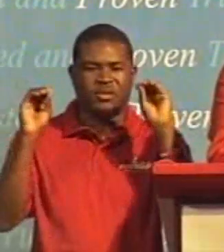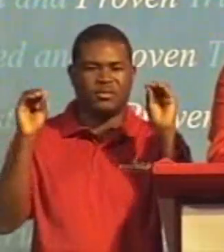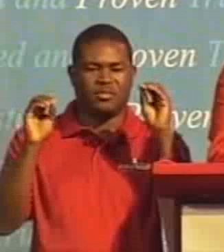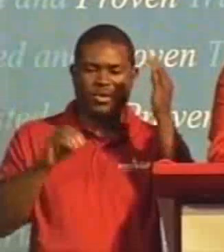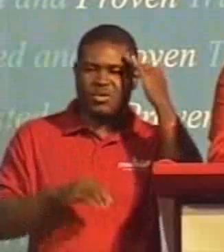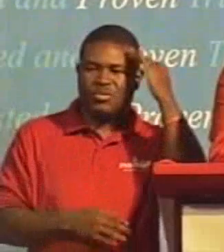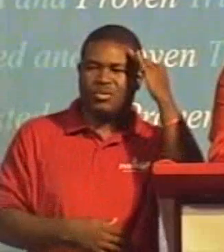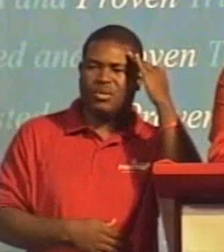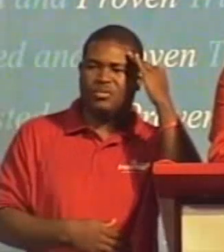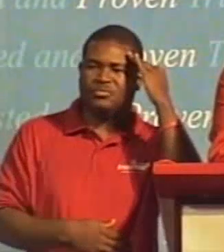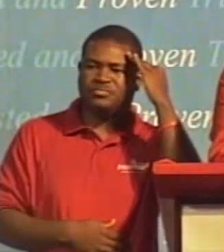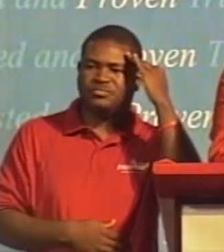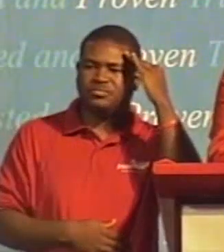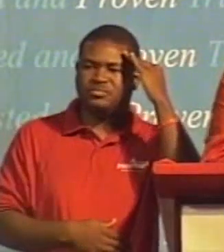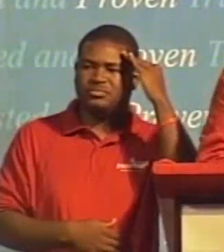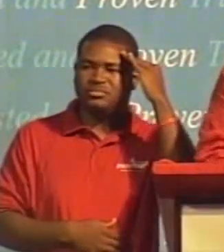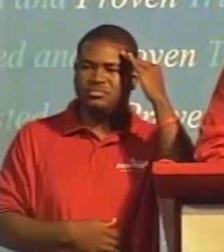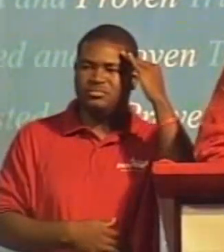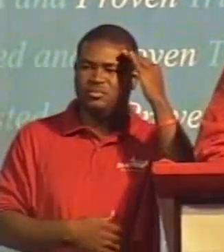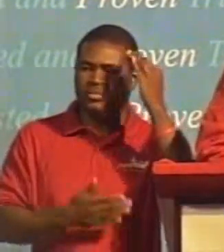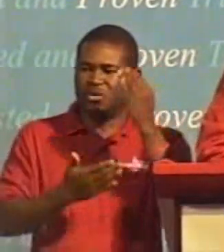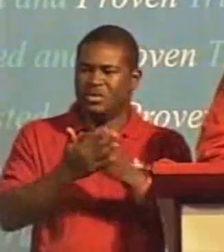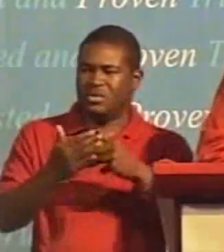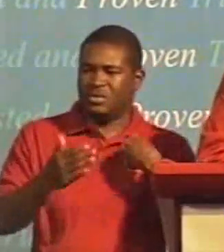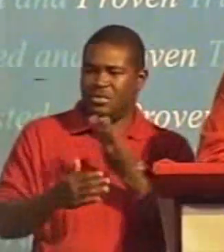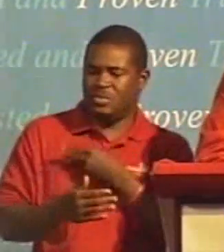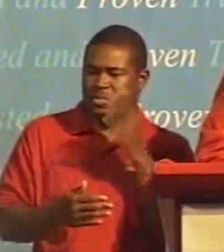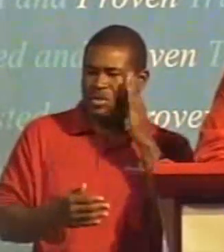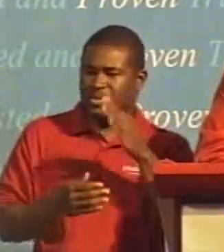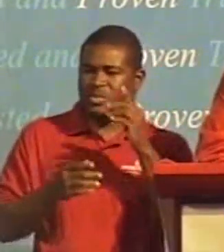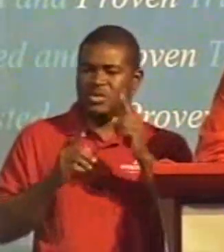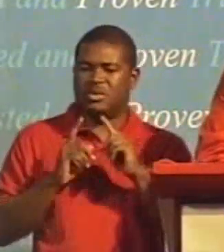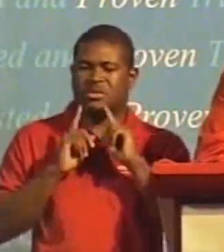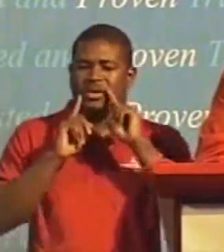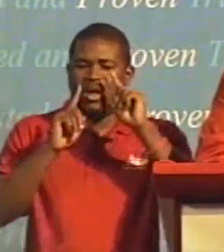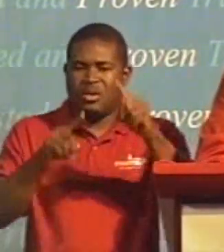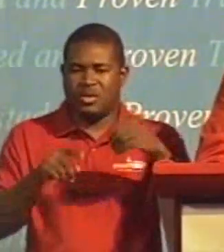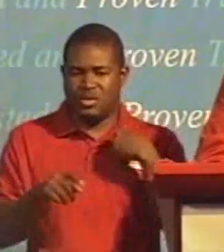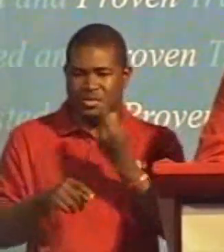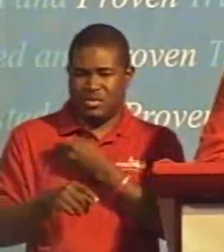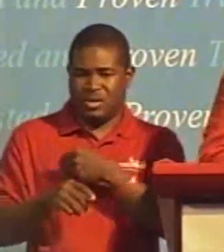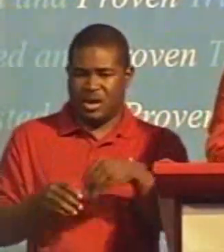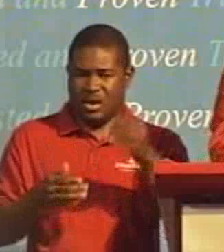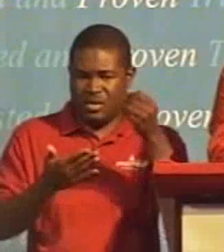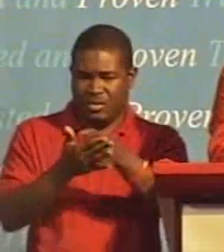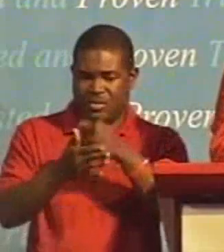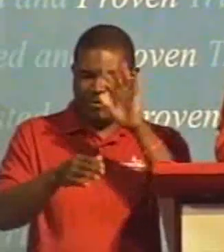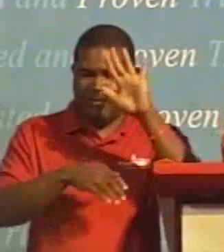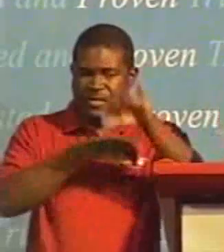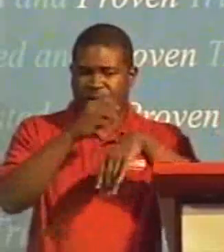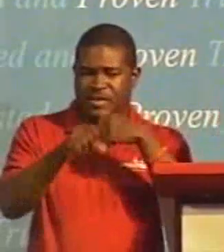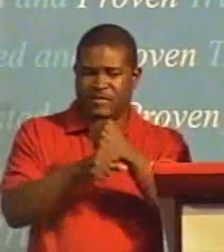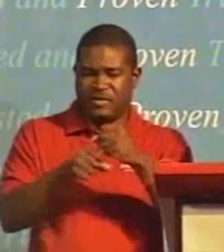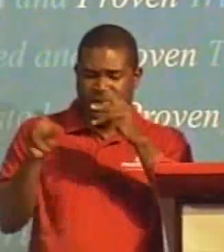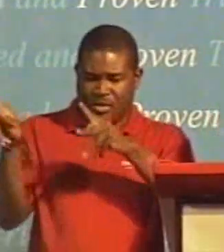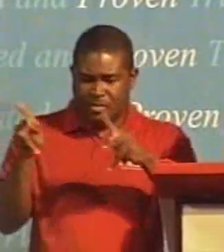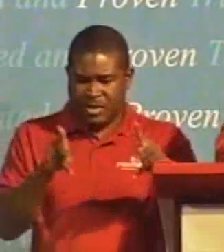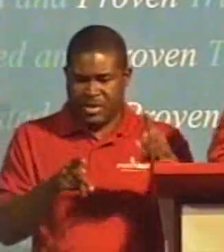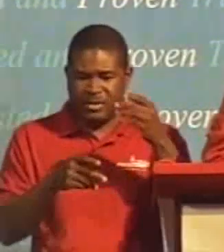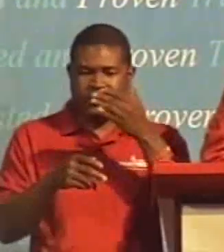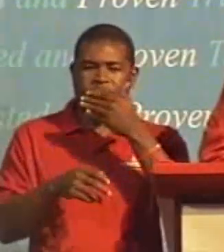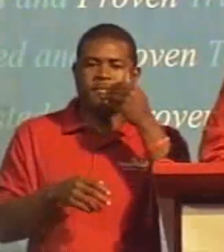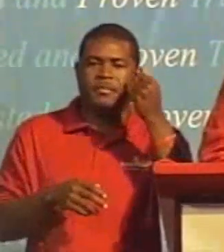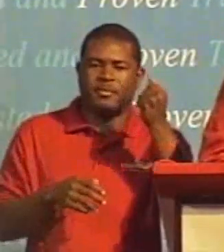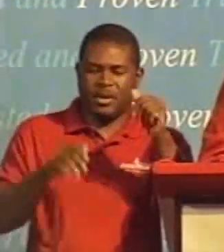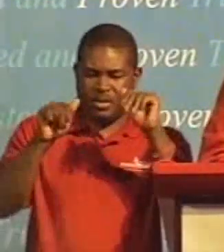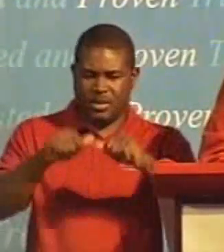You know, soon we'll announce our new 5-year plan to equip the Defense Force so they are better able to carry out their duty to